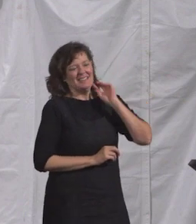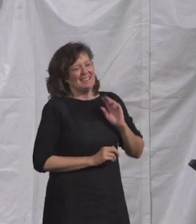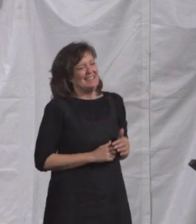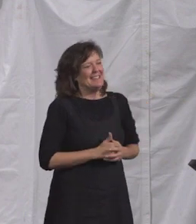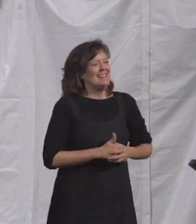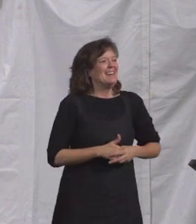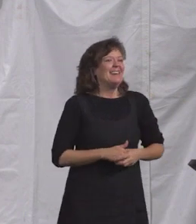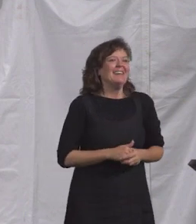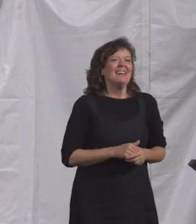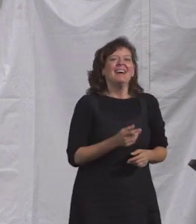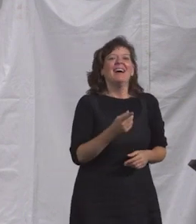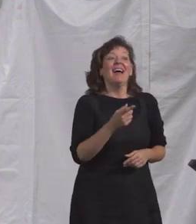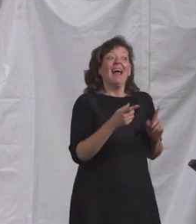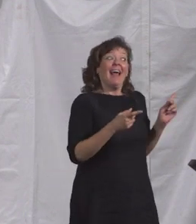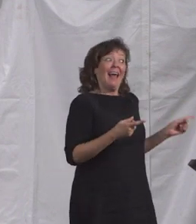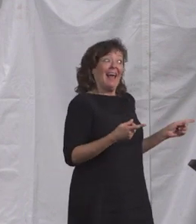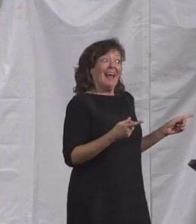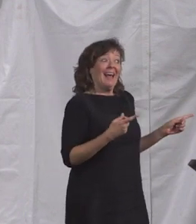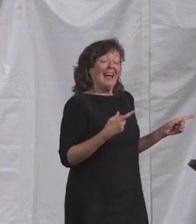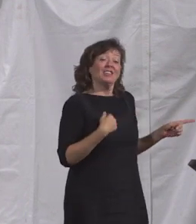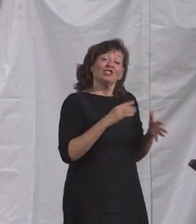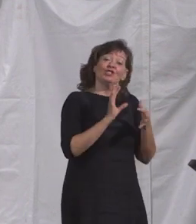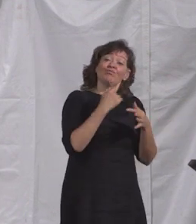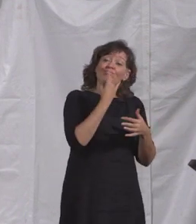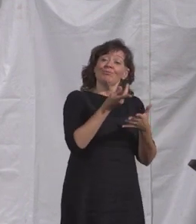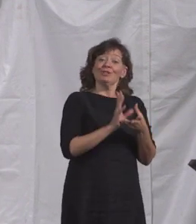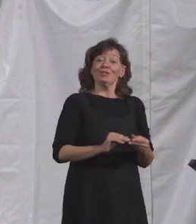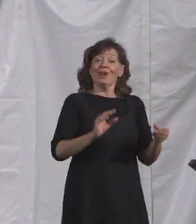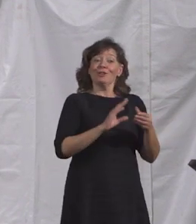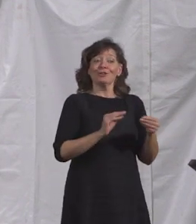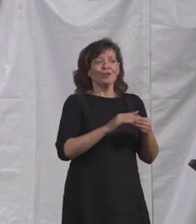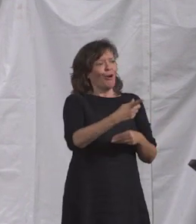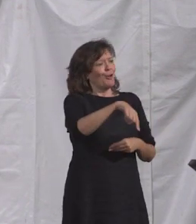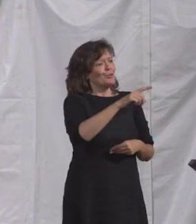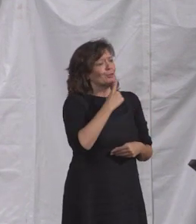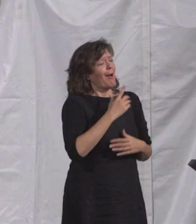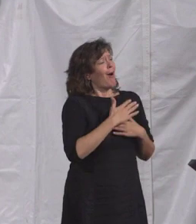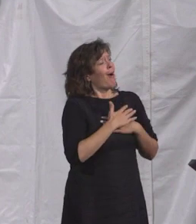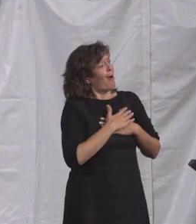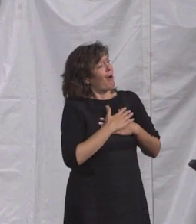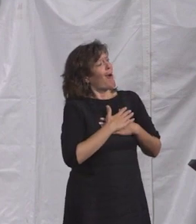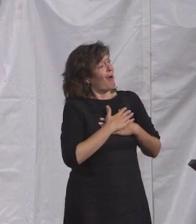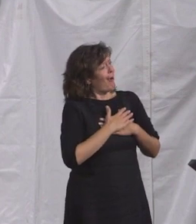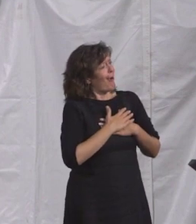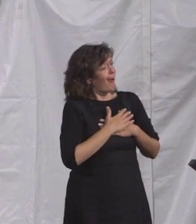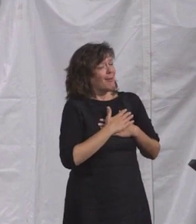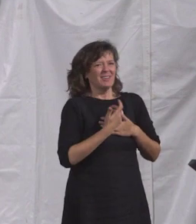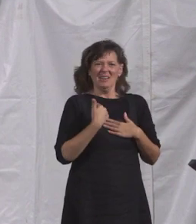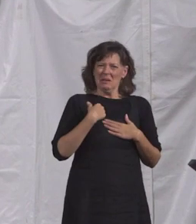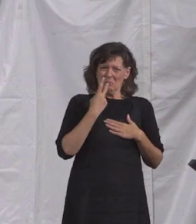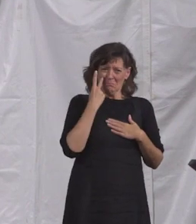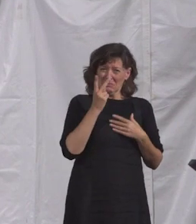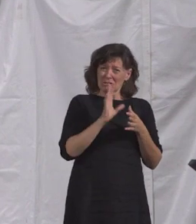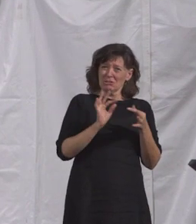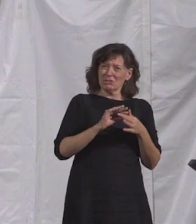Y'all went, aw, at the end of Claire's story, but all I could think was, no wonder elephants are endangered.